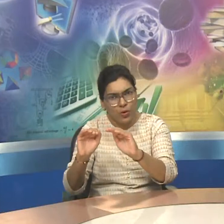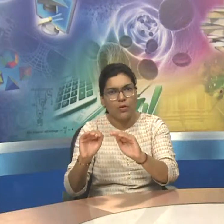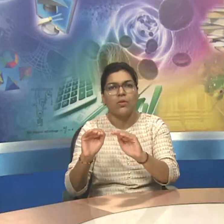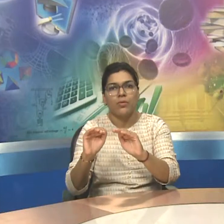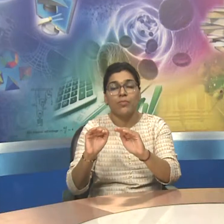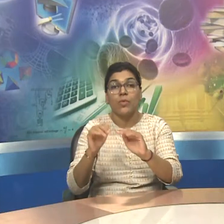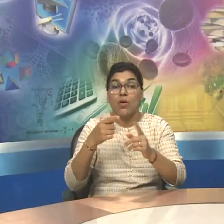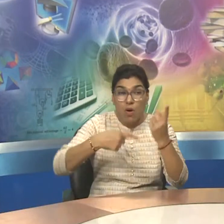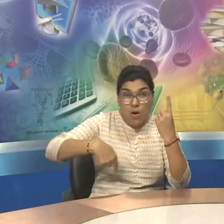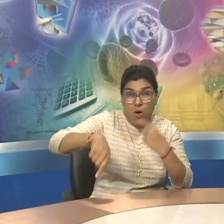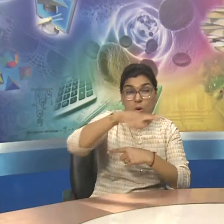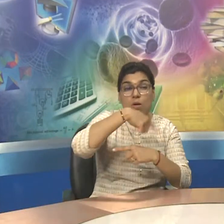of law,